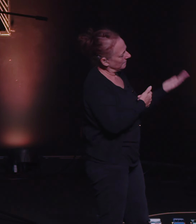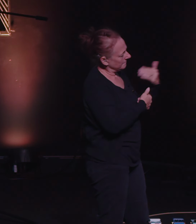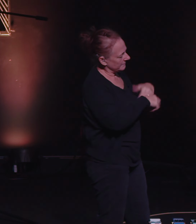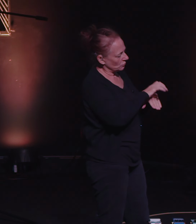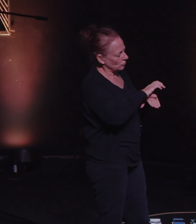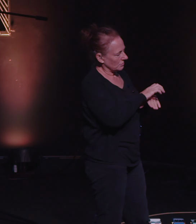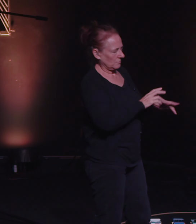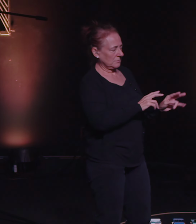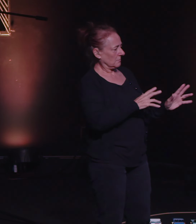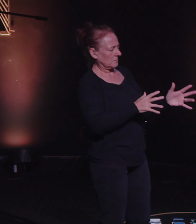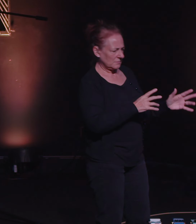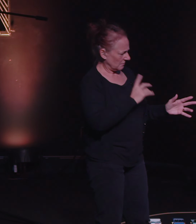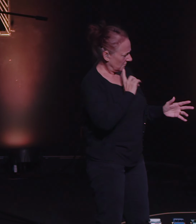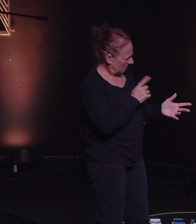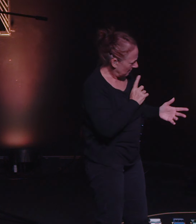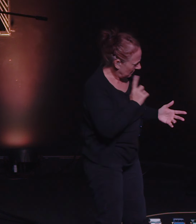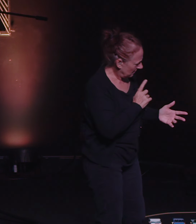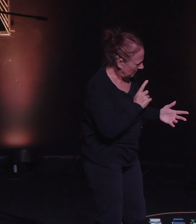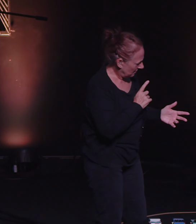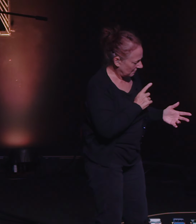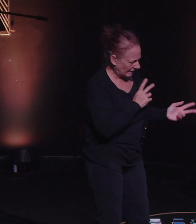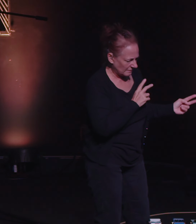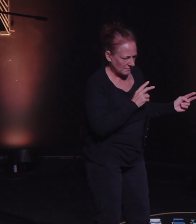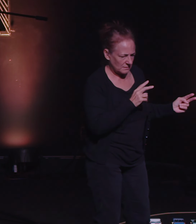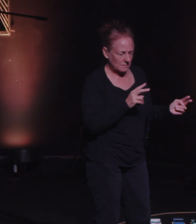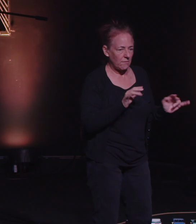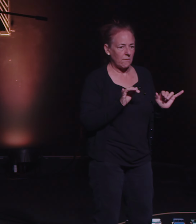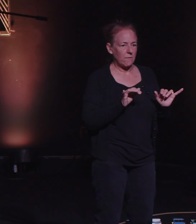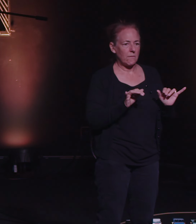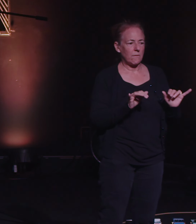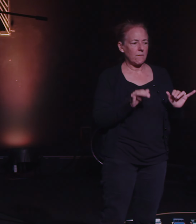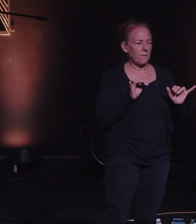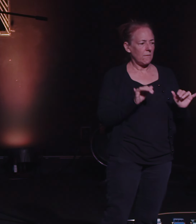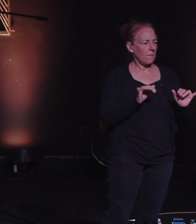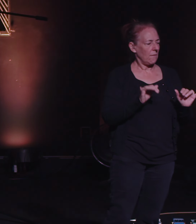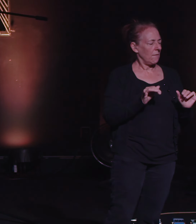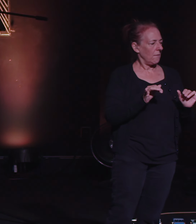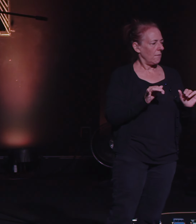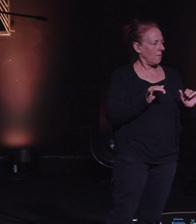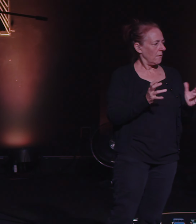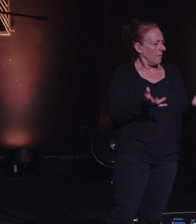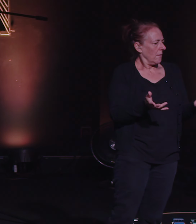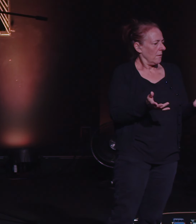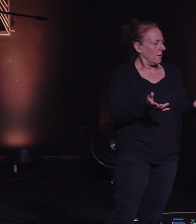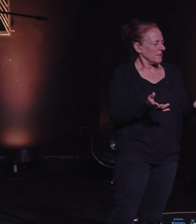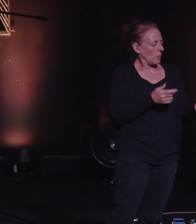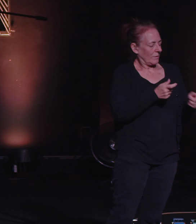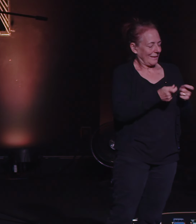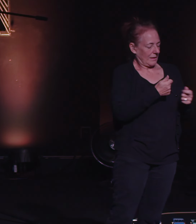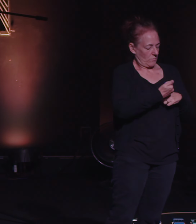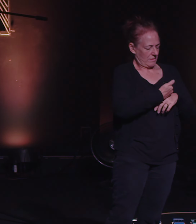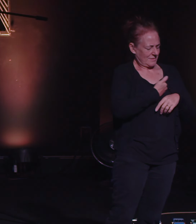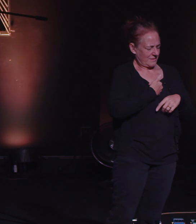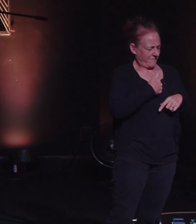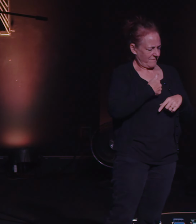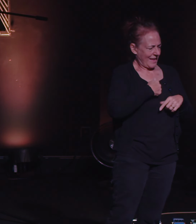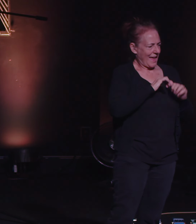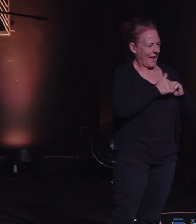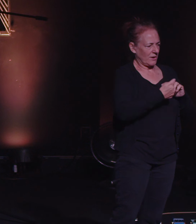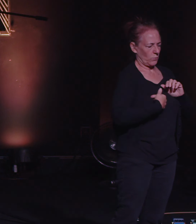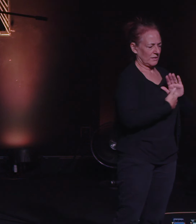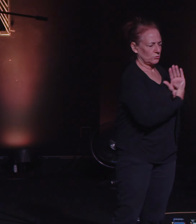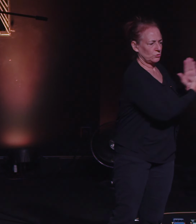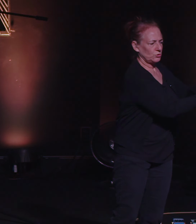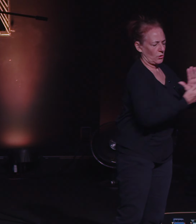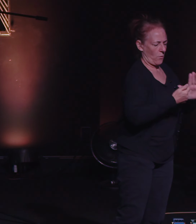This is not a pointing finger message, I promise you. This is a introspective, let me deal with me kind of thing.